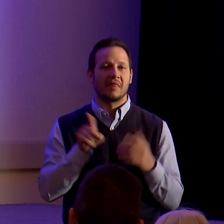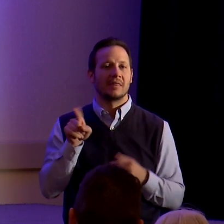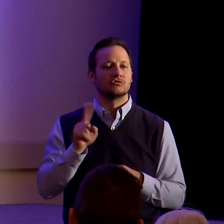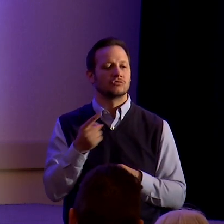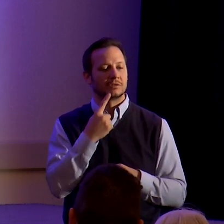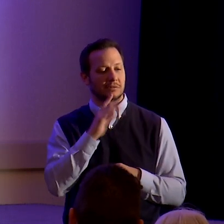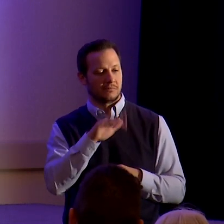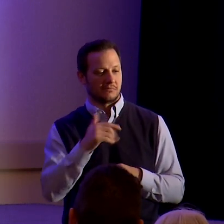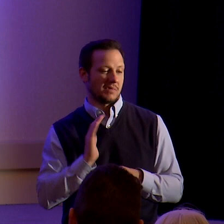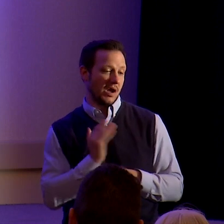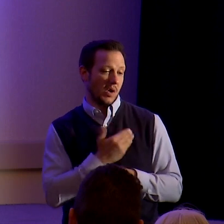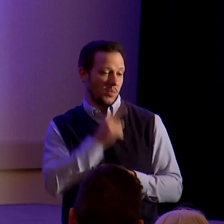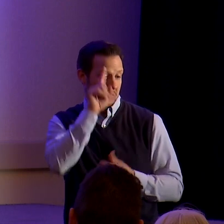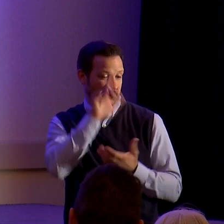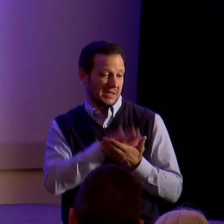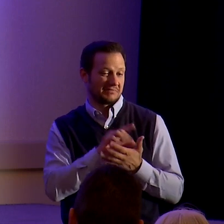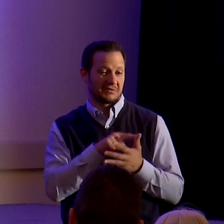believe."